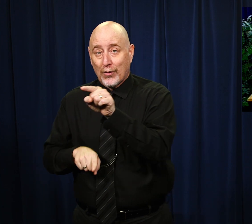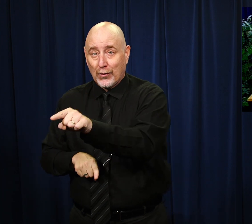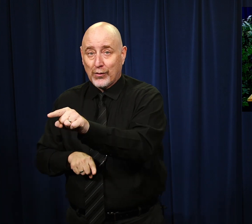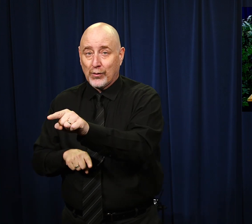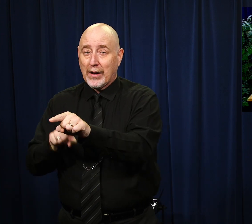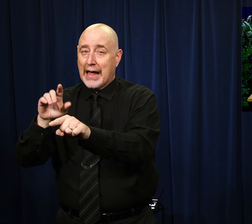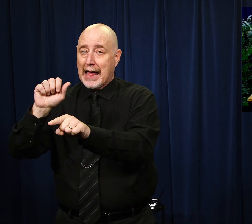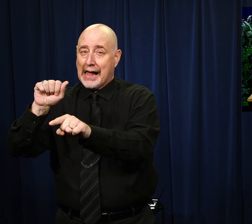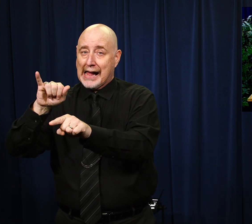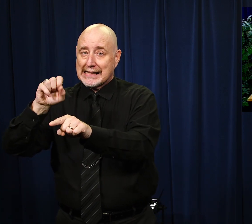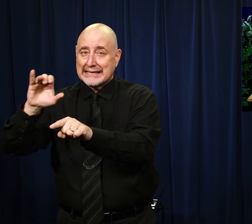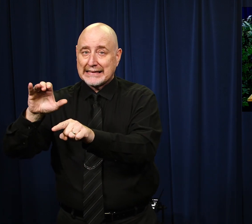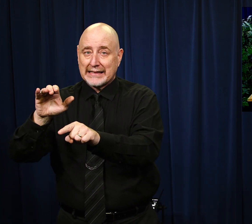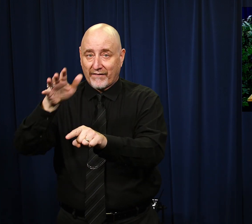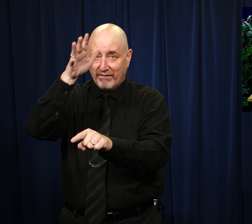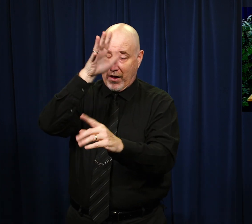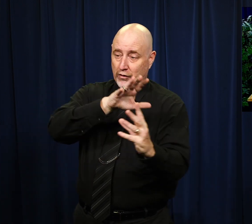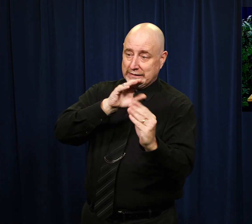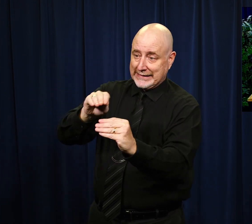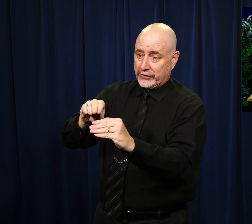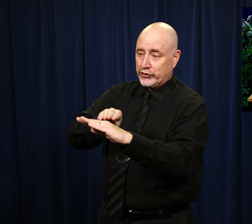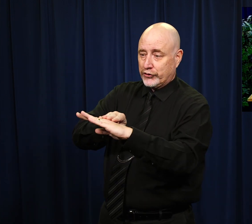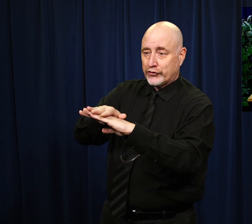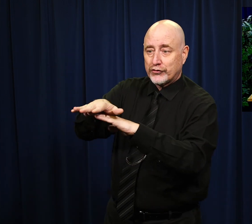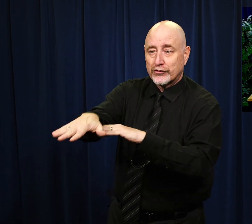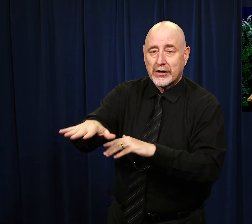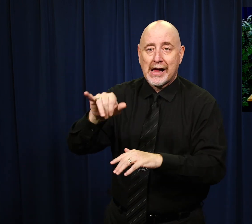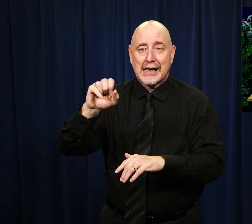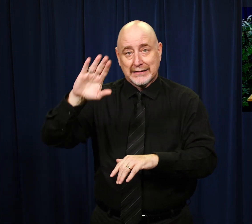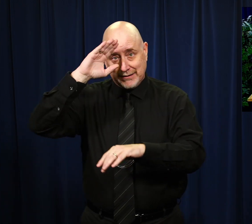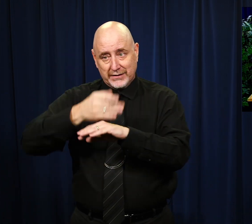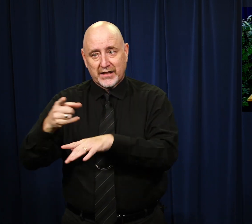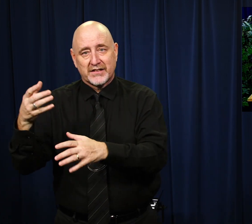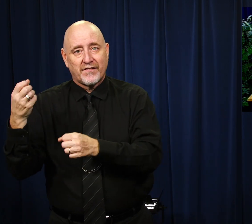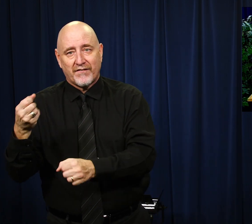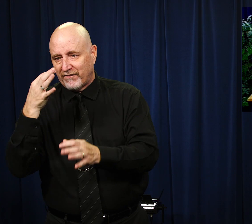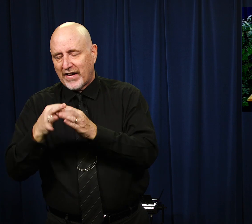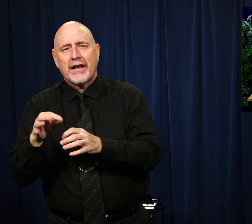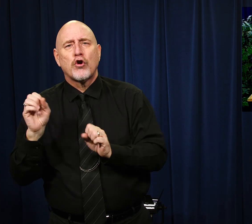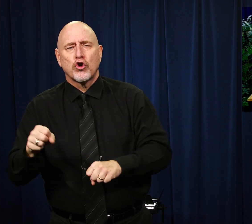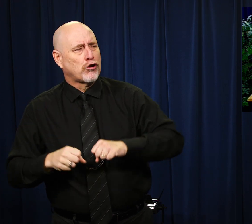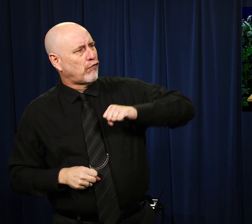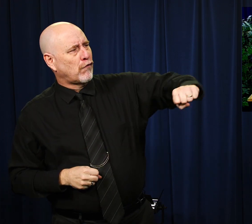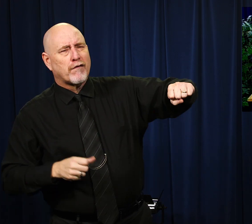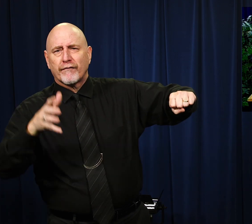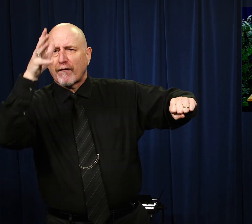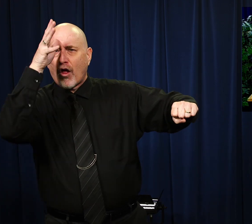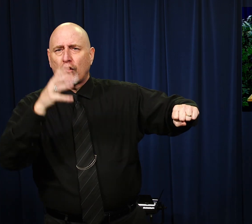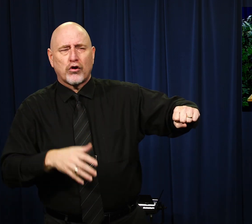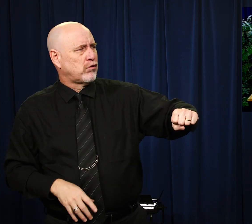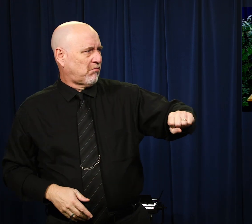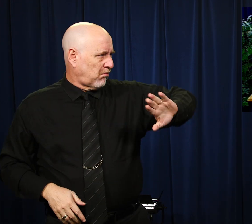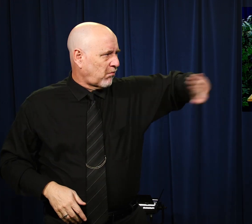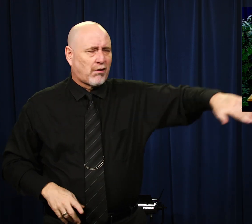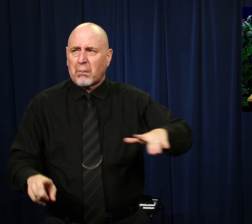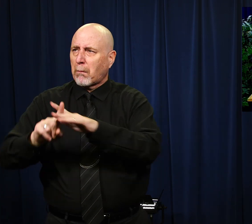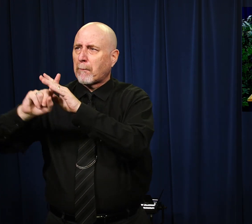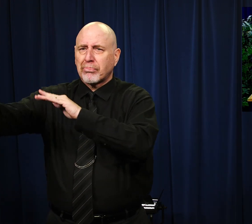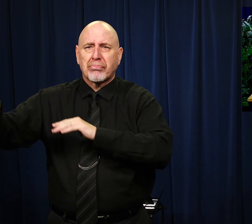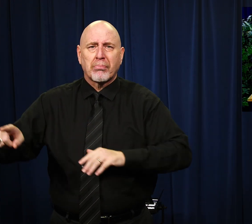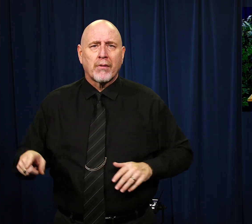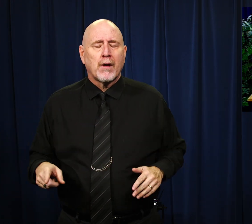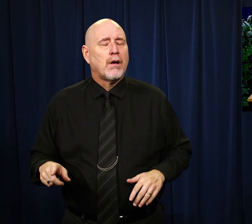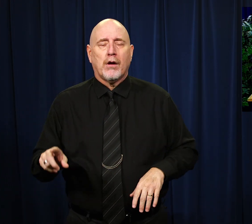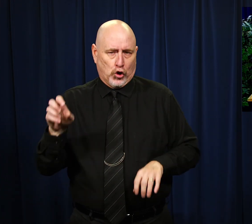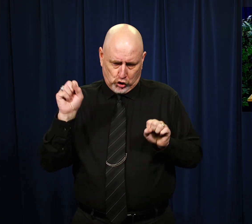tells me of the faith that has been passed on to the son Isaac. This man could have fought. This man could have run. He could have